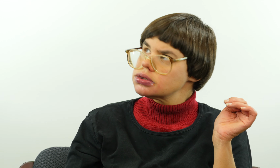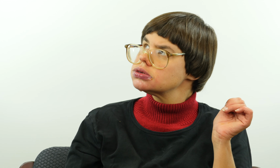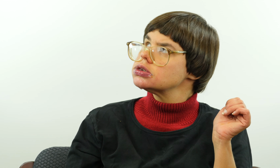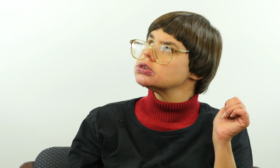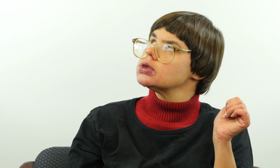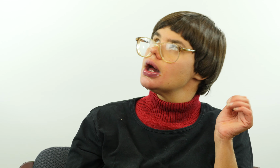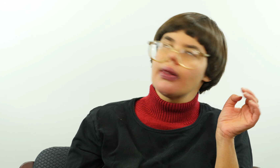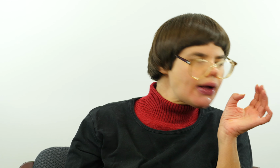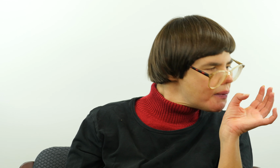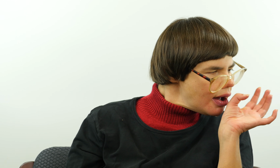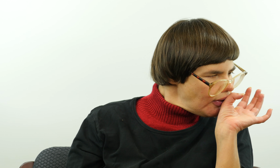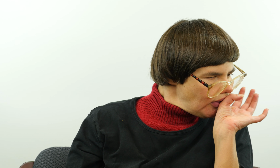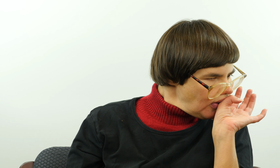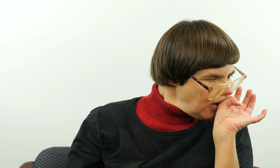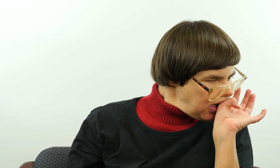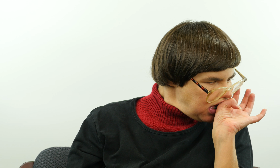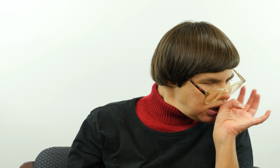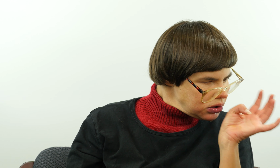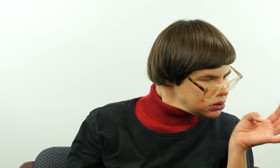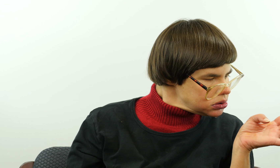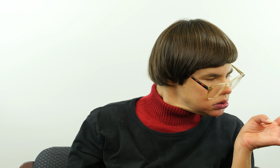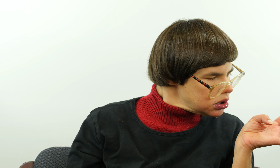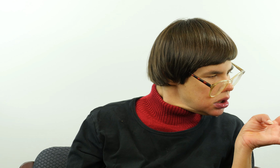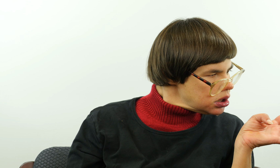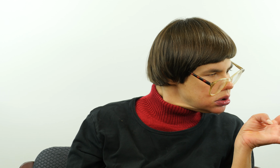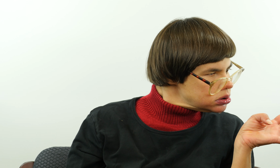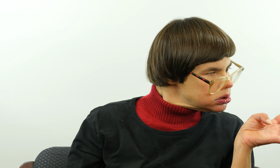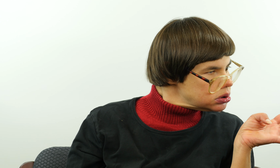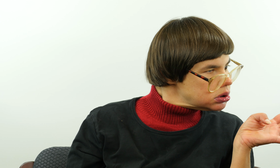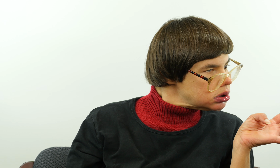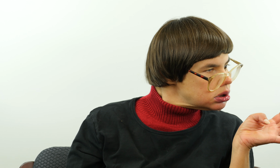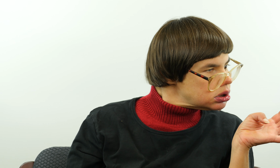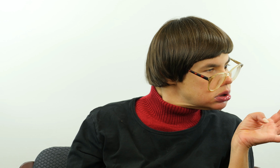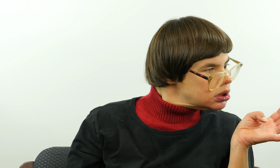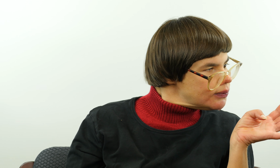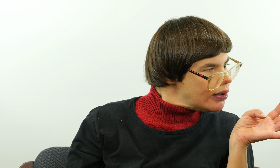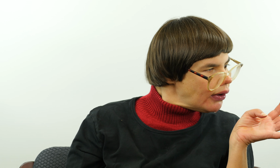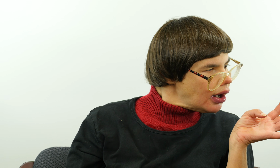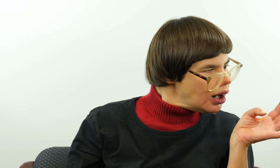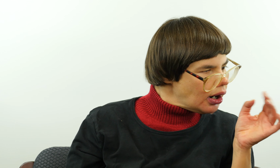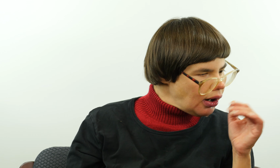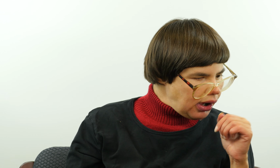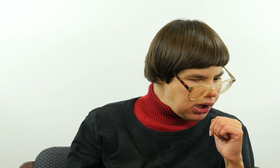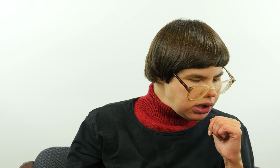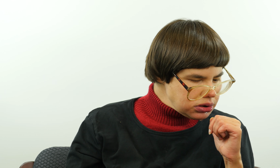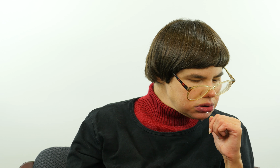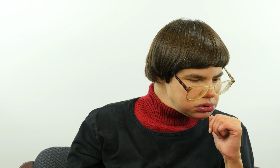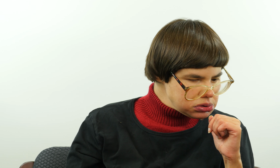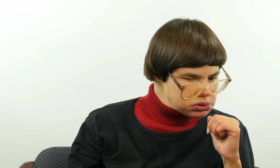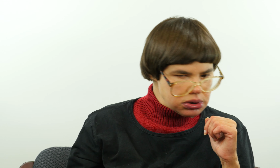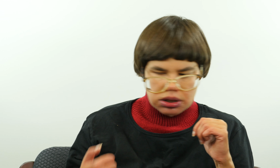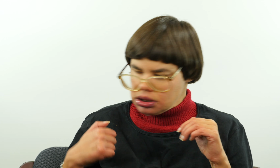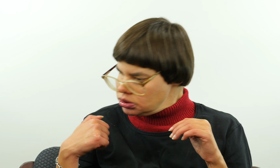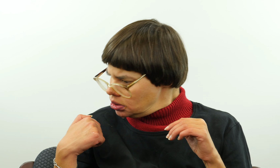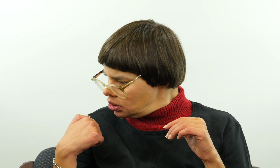Yeah. That's my birthday. And what are you going to do for your birthday? What are going do your What going to